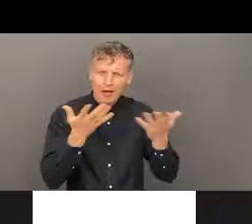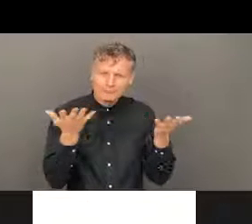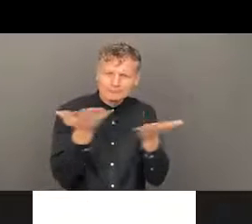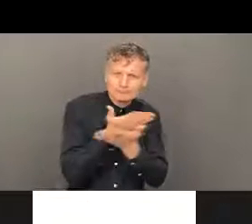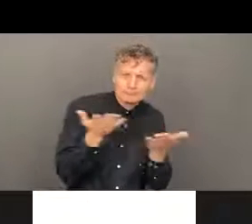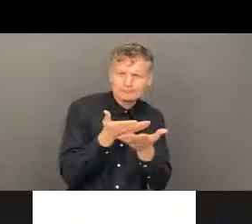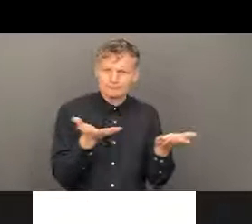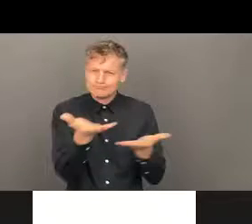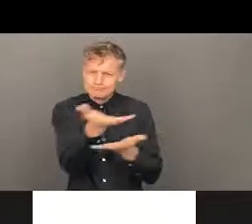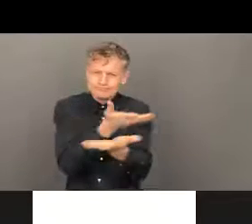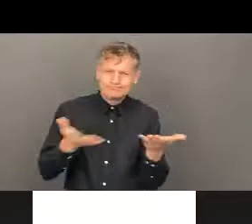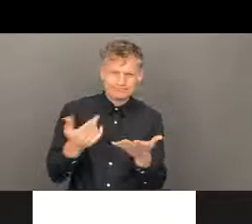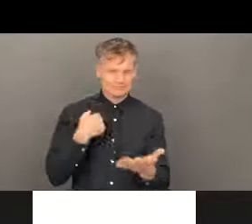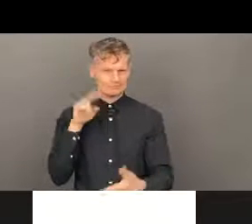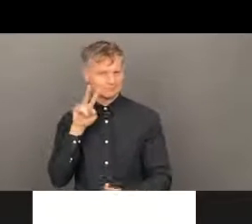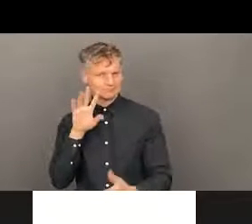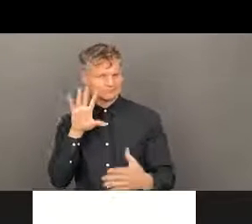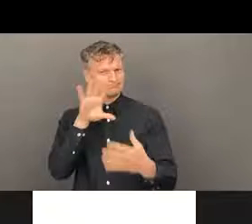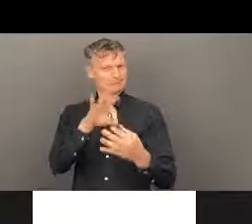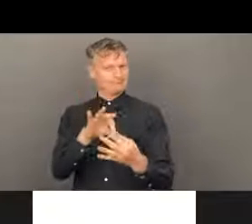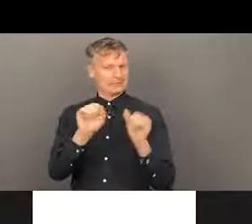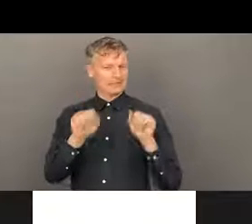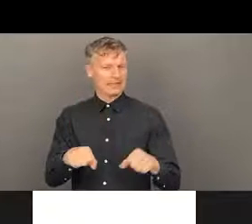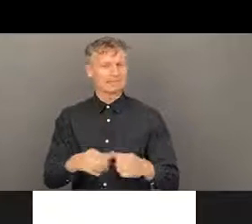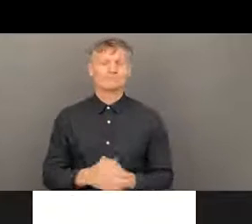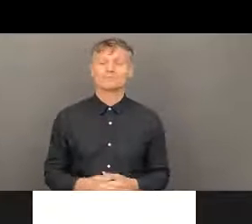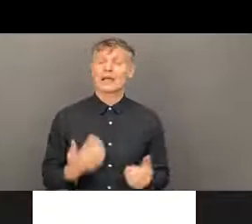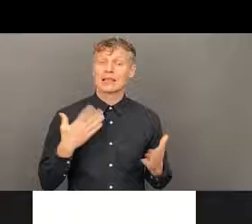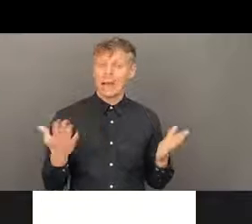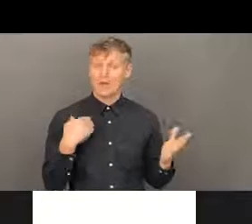So returning back to the research findings,